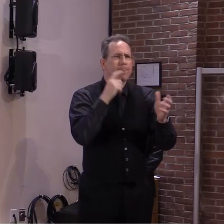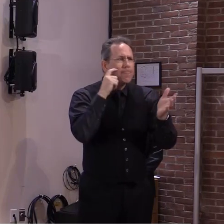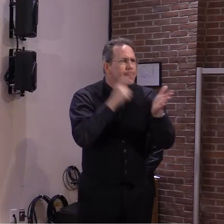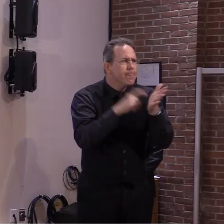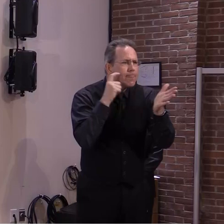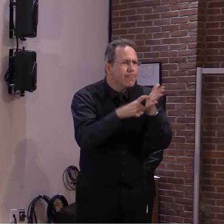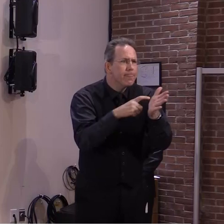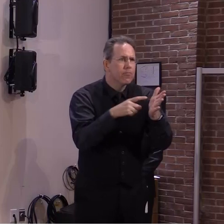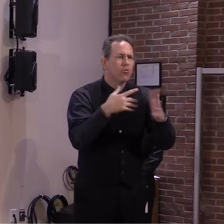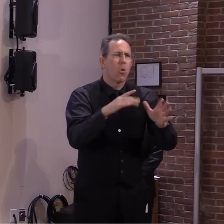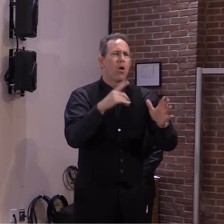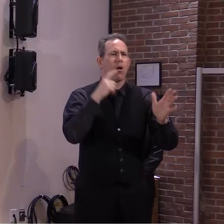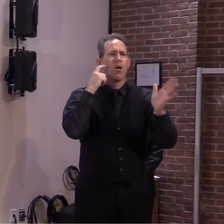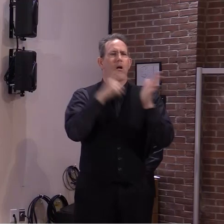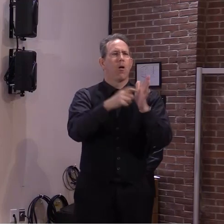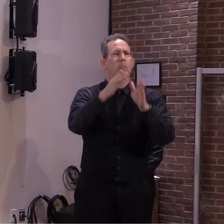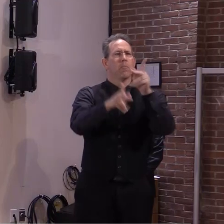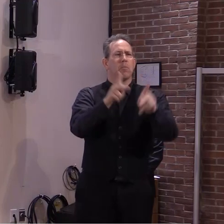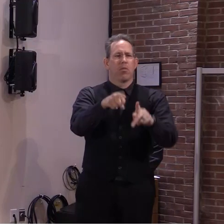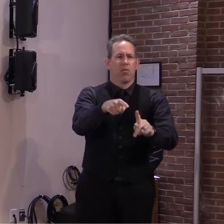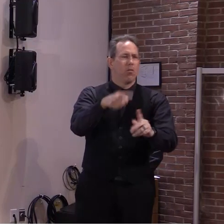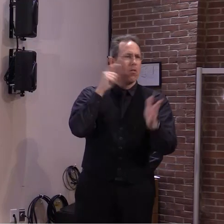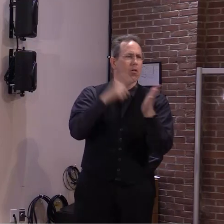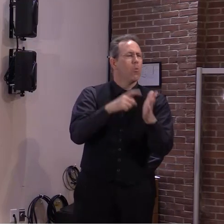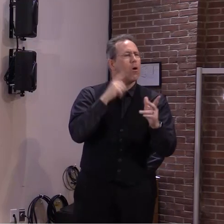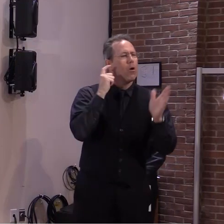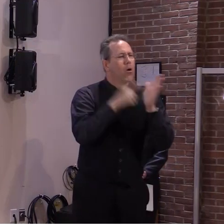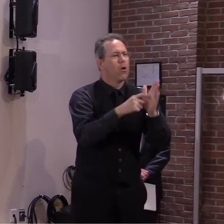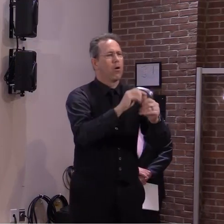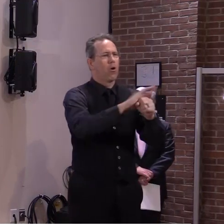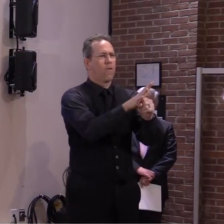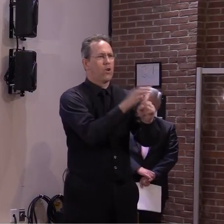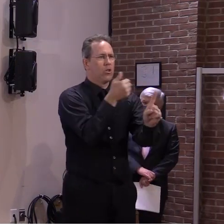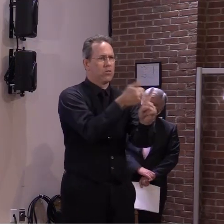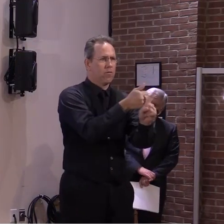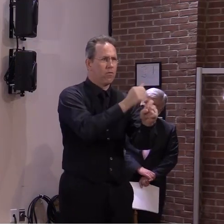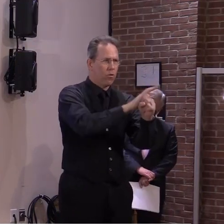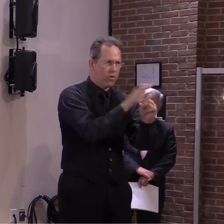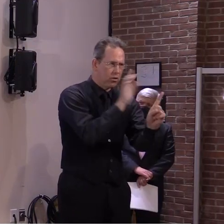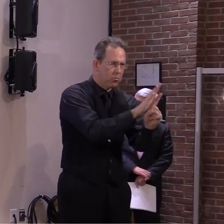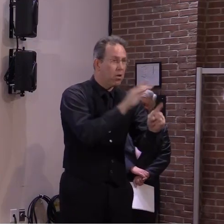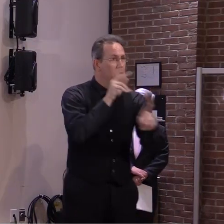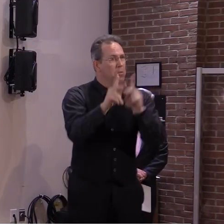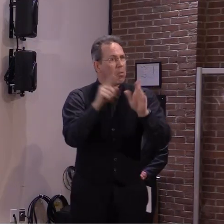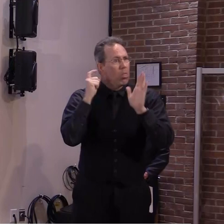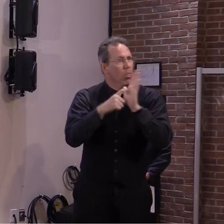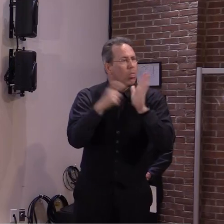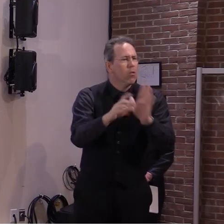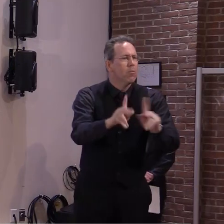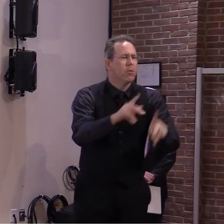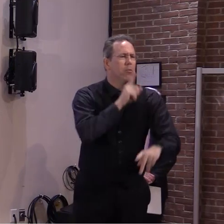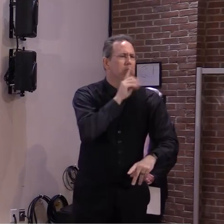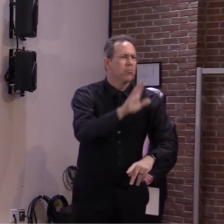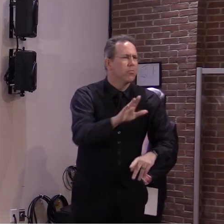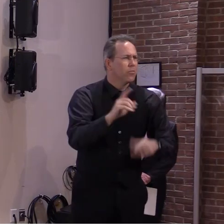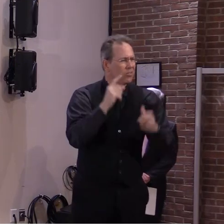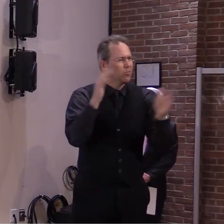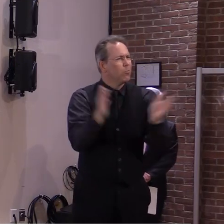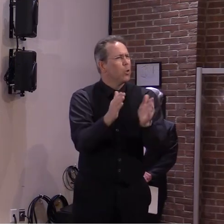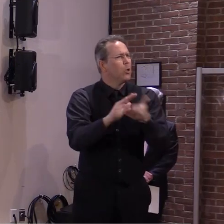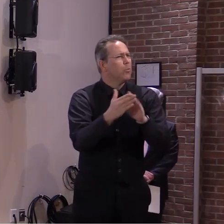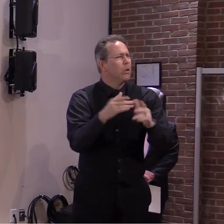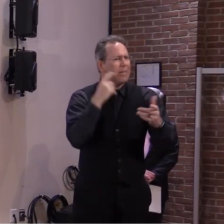states like ours that tend to be rural, have pockets of people where their population is much